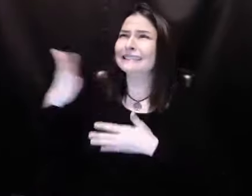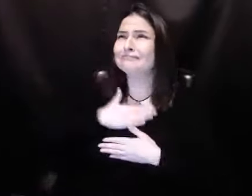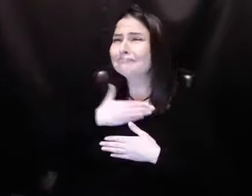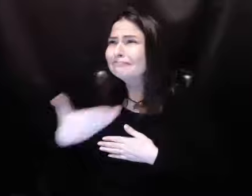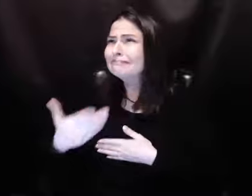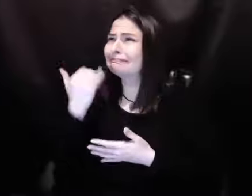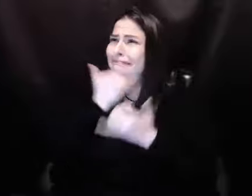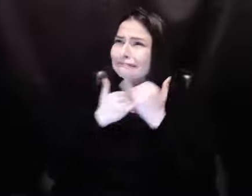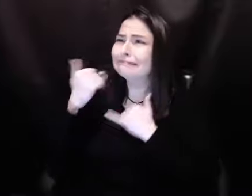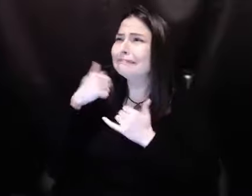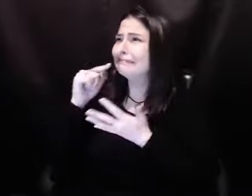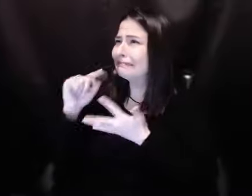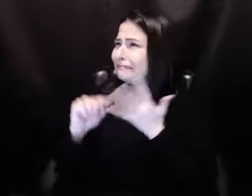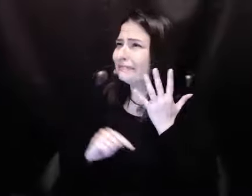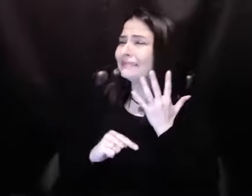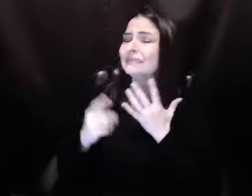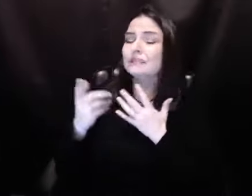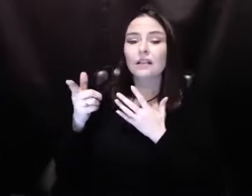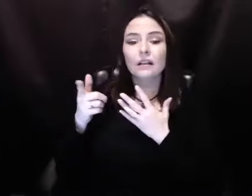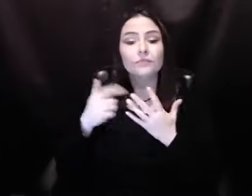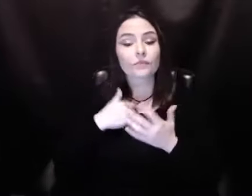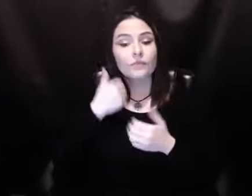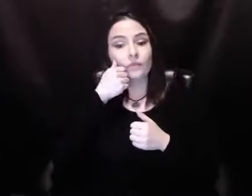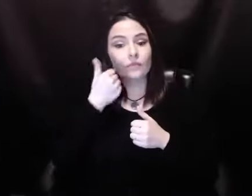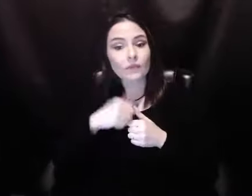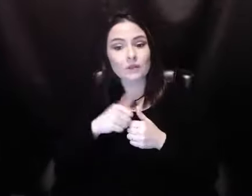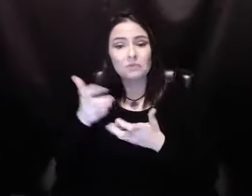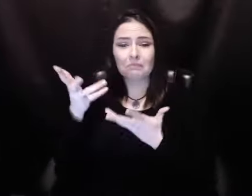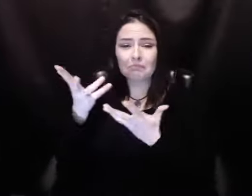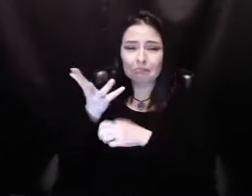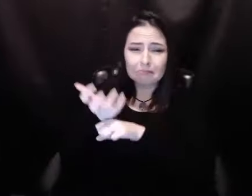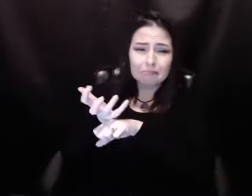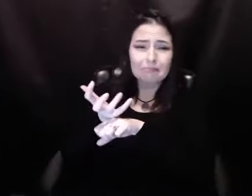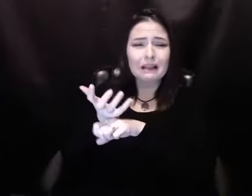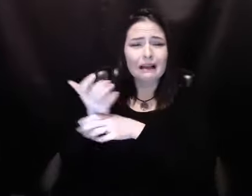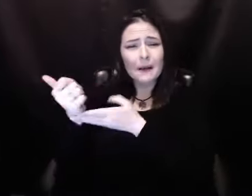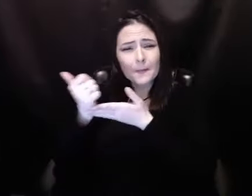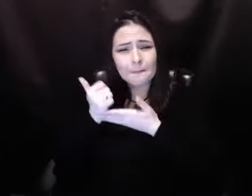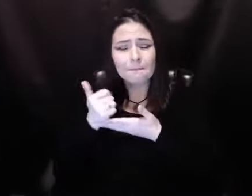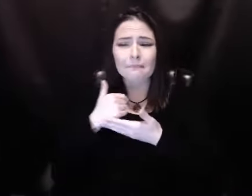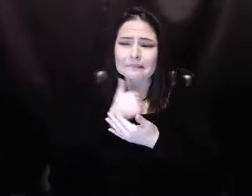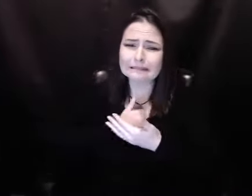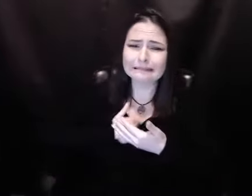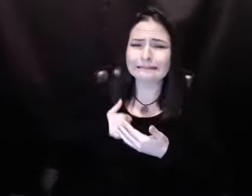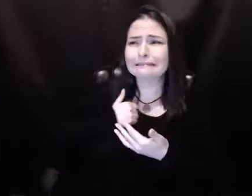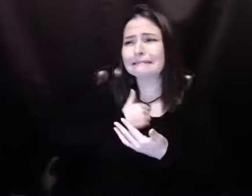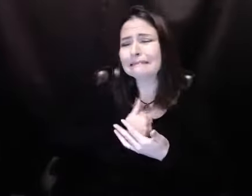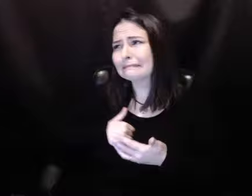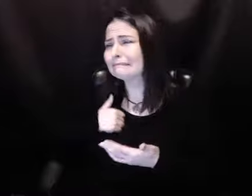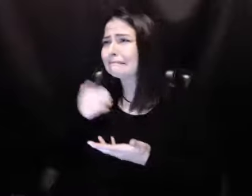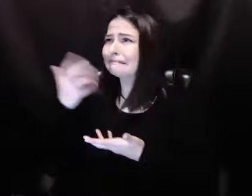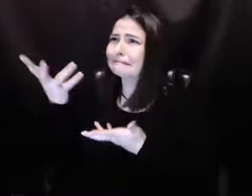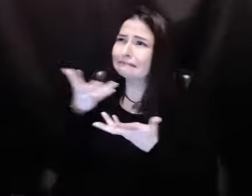Wrongs. After I finished writing this letter, I waited for a quiet time. I called out to him and I